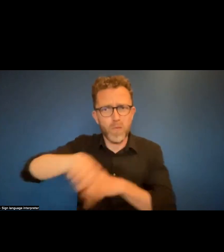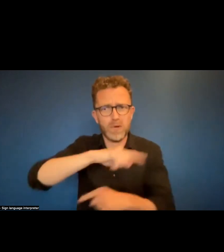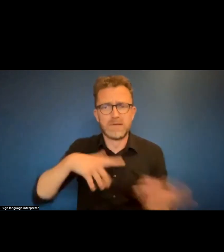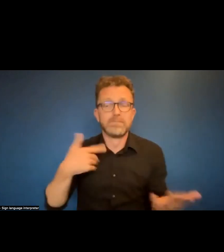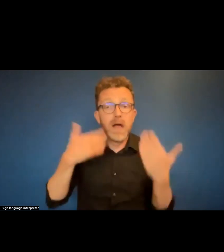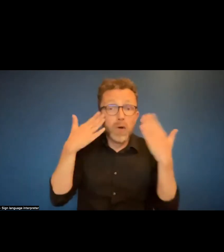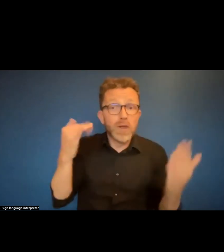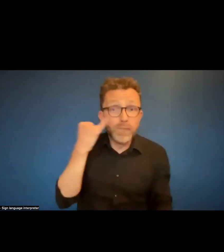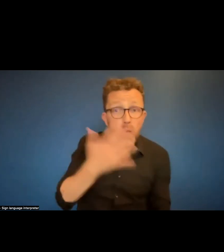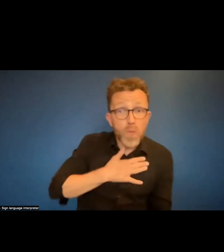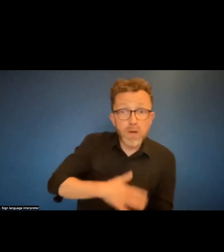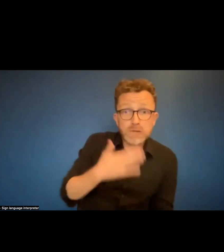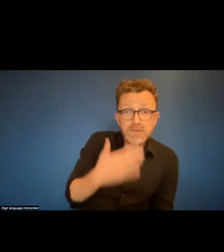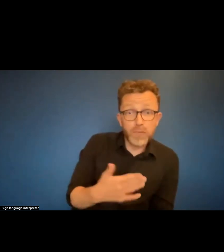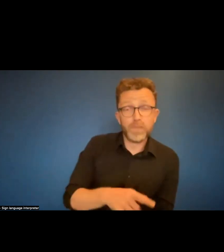Yes, I think that is also